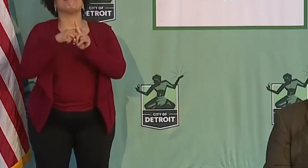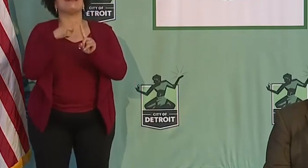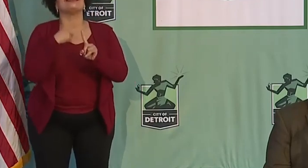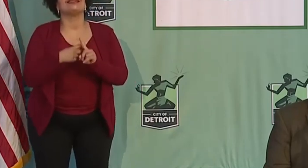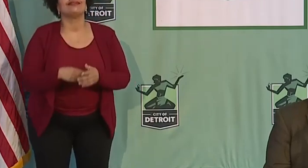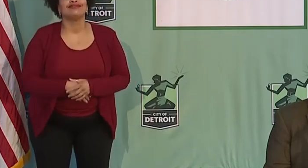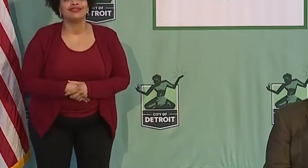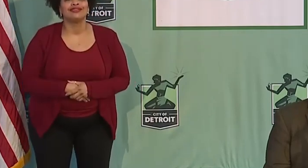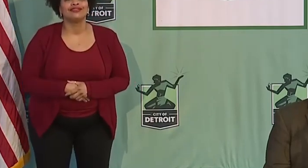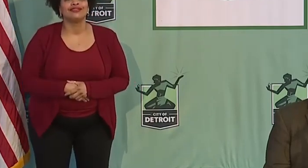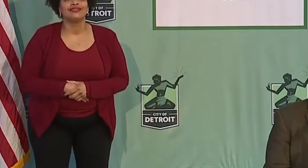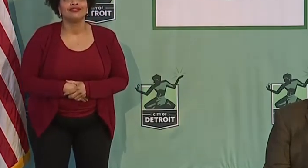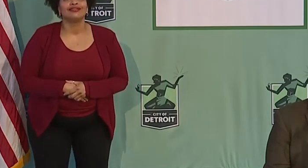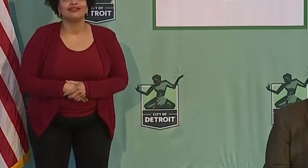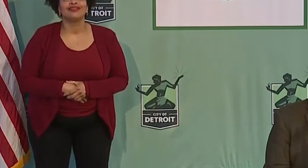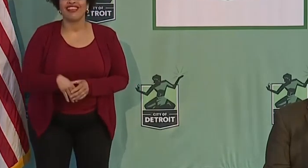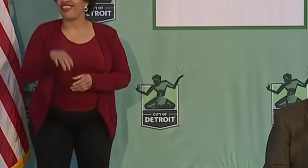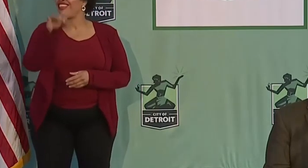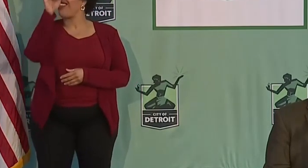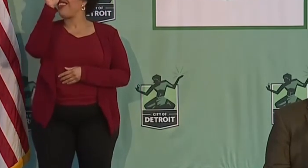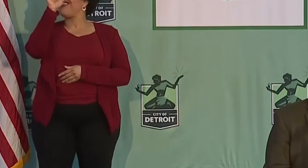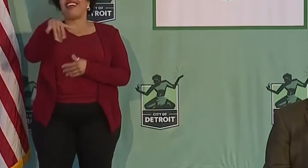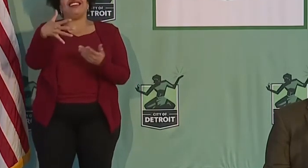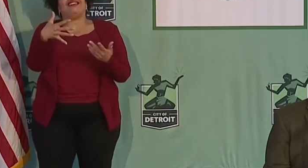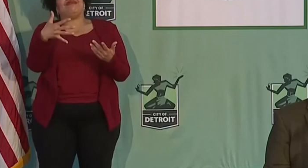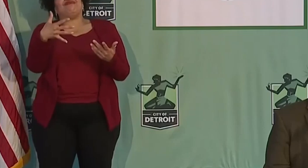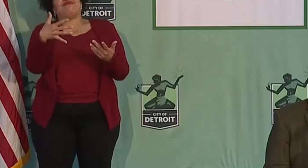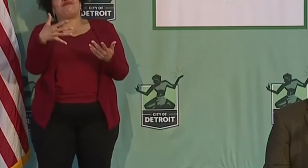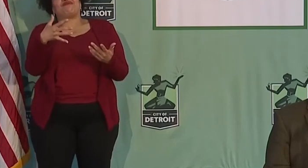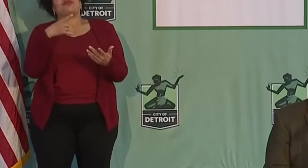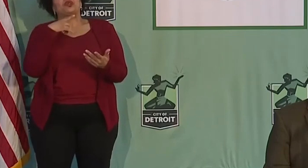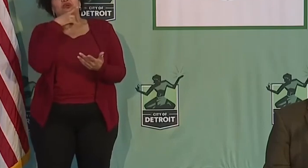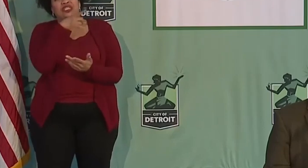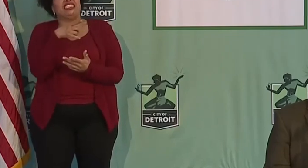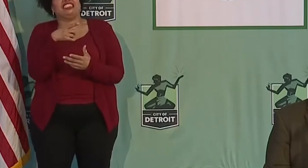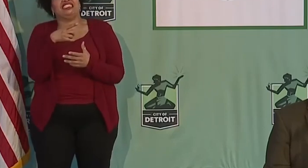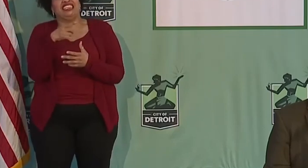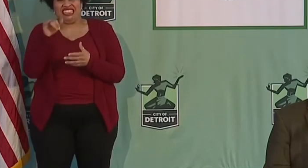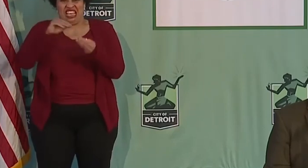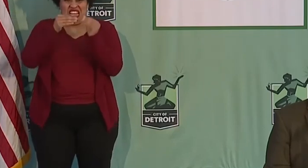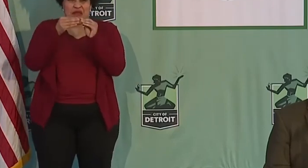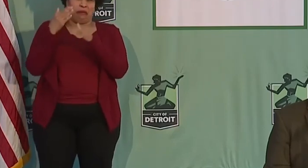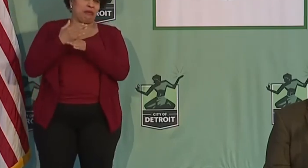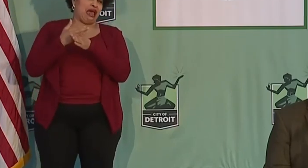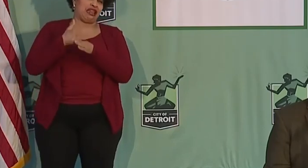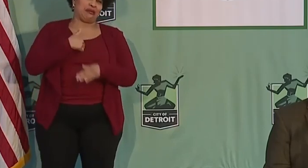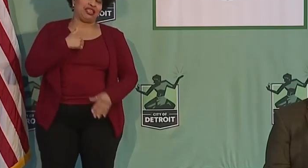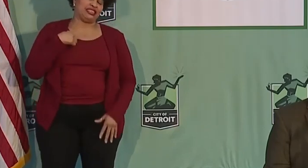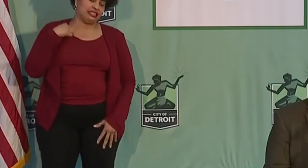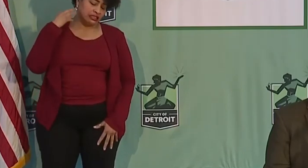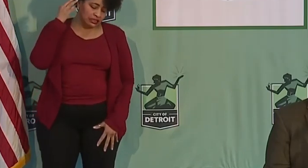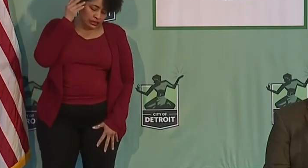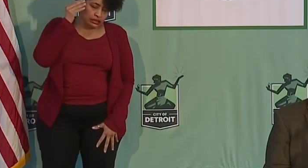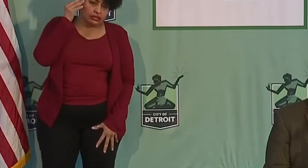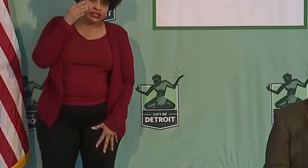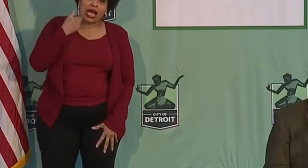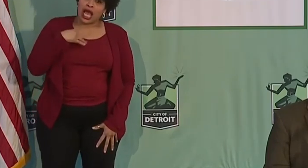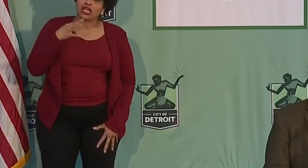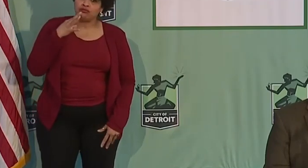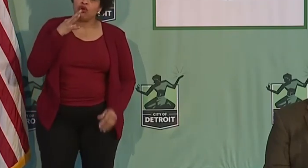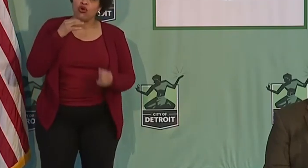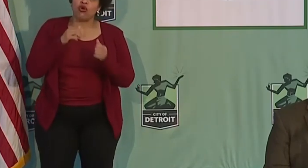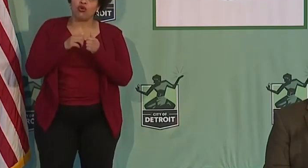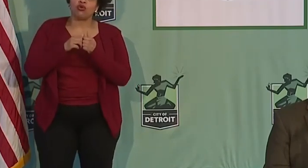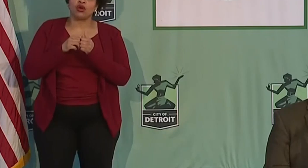positive. That's a pretty troubling number. I talked to Dr. Khaldun last night. The state's